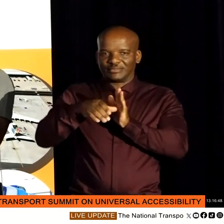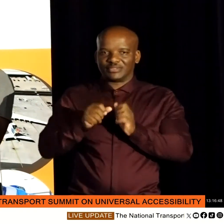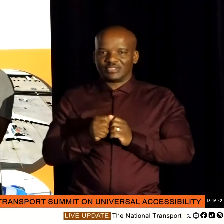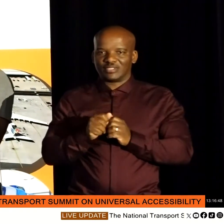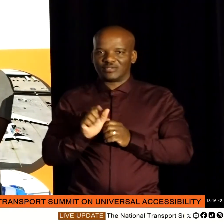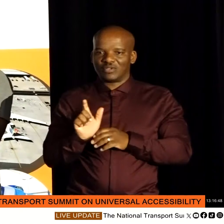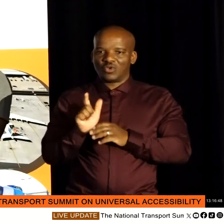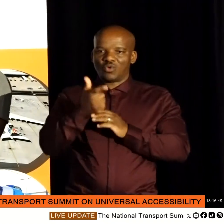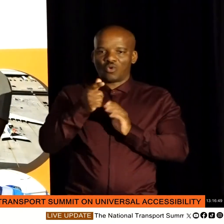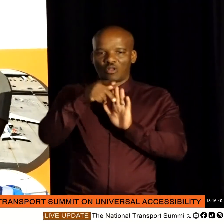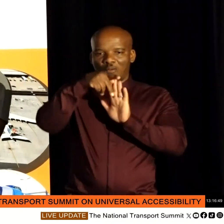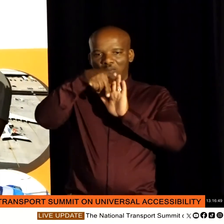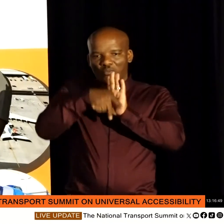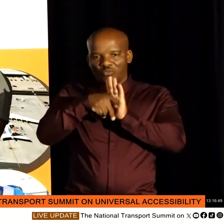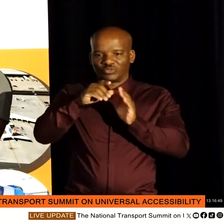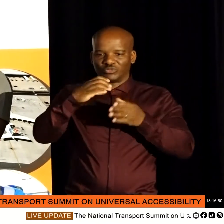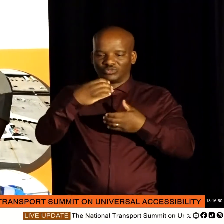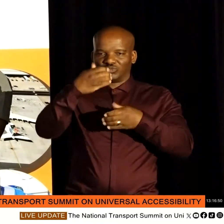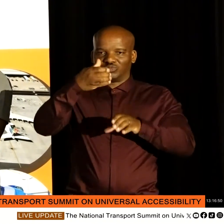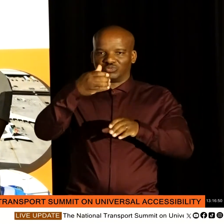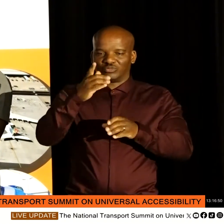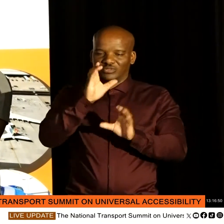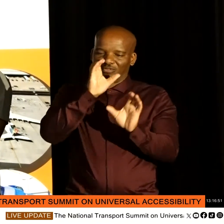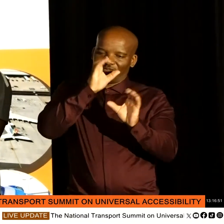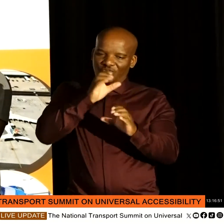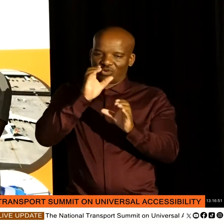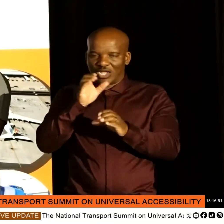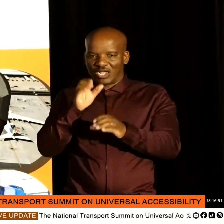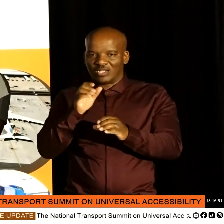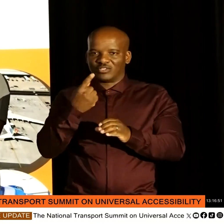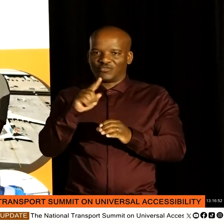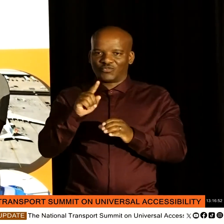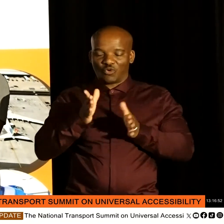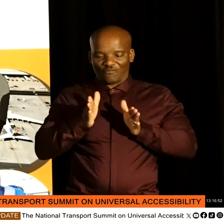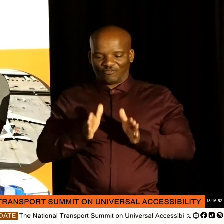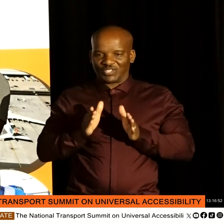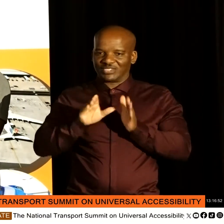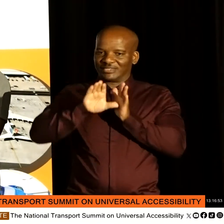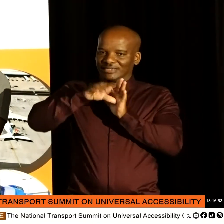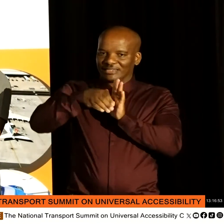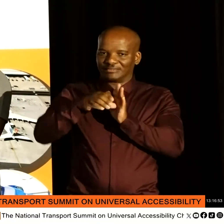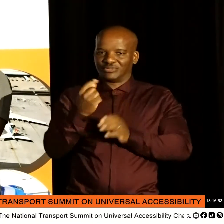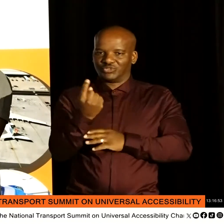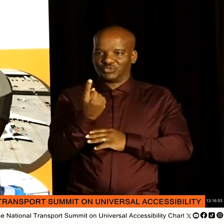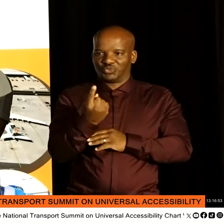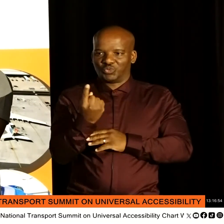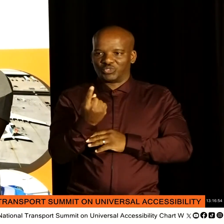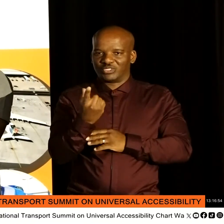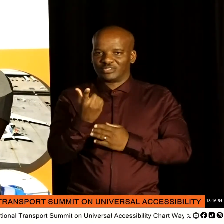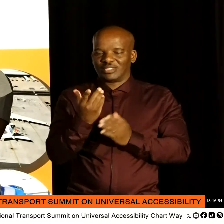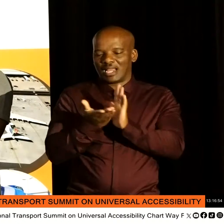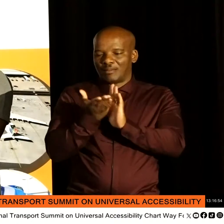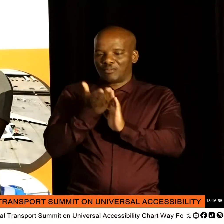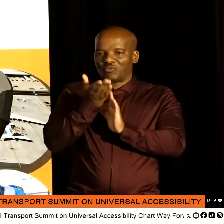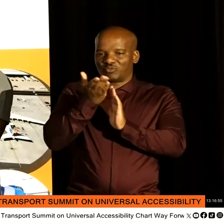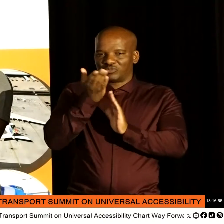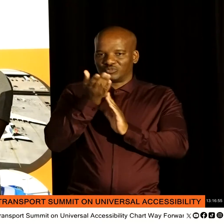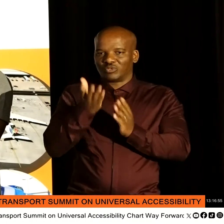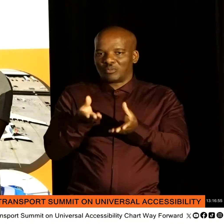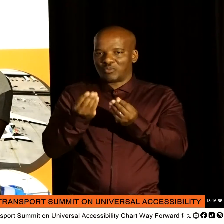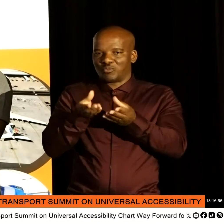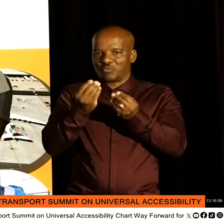All policy documentation has largely focused on the needs of those with physical disabilities, and improvements have been made to